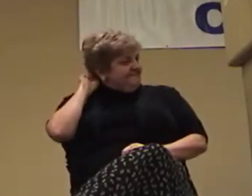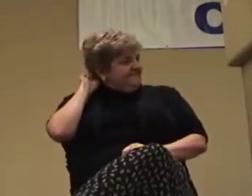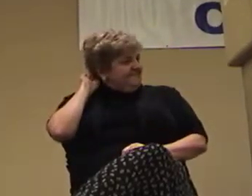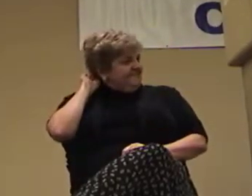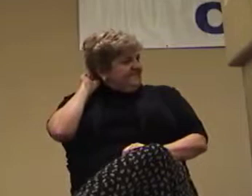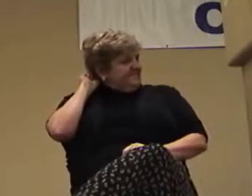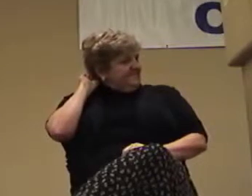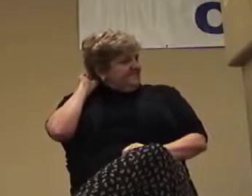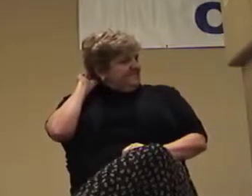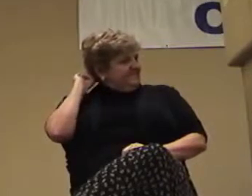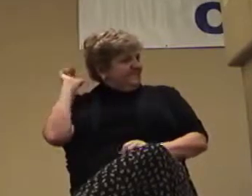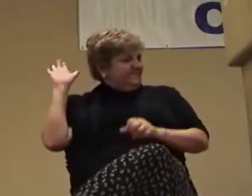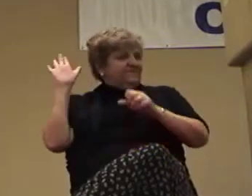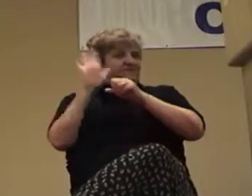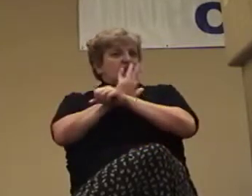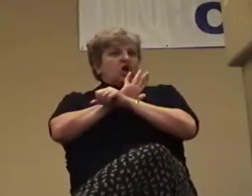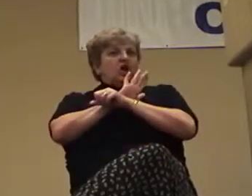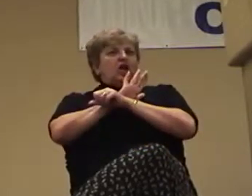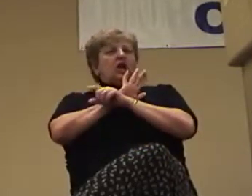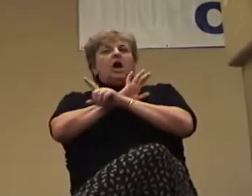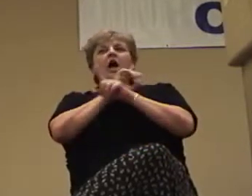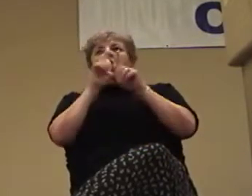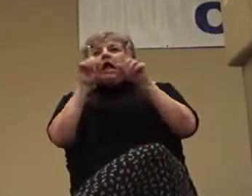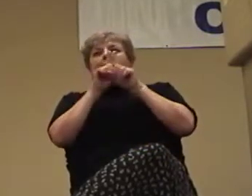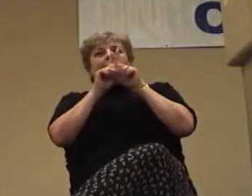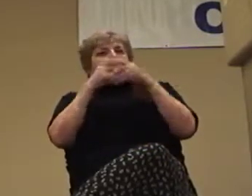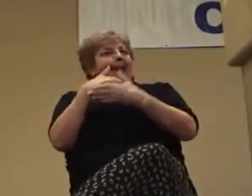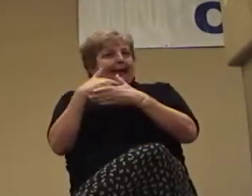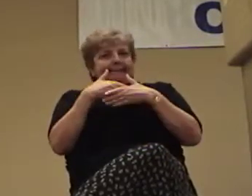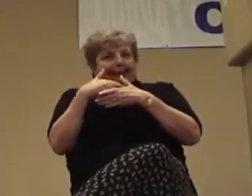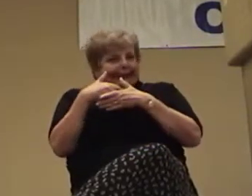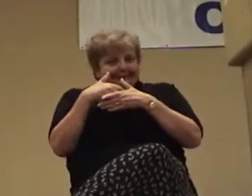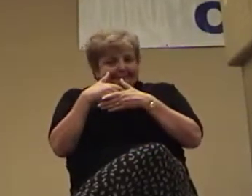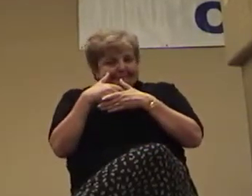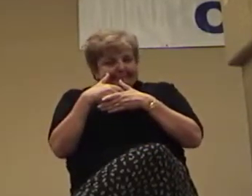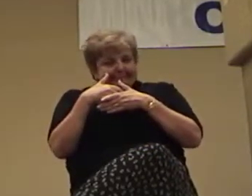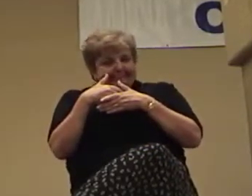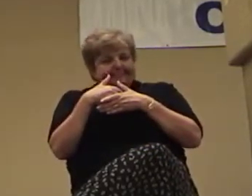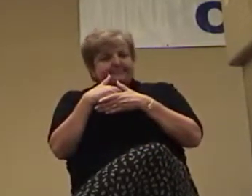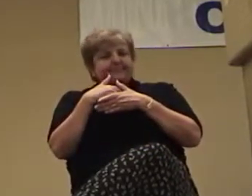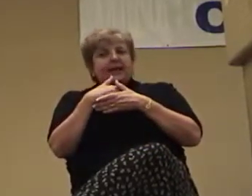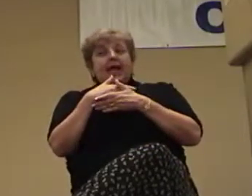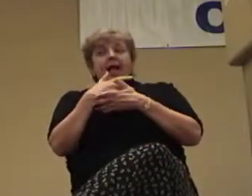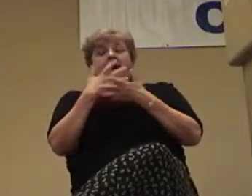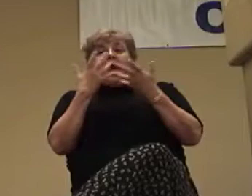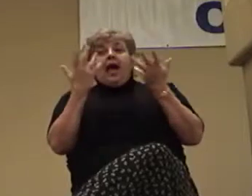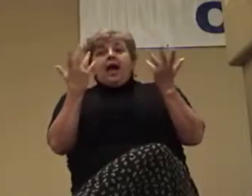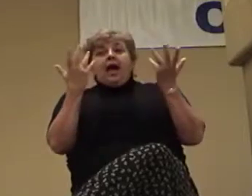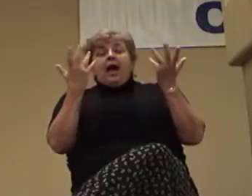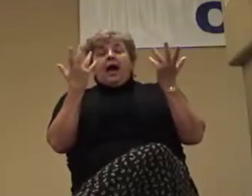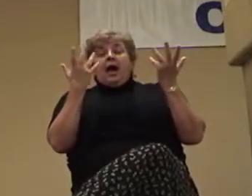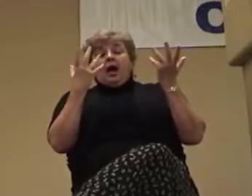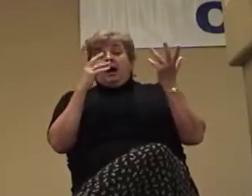Absolutely. A baby fresh from the womb. You know what I mean? And it was quite the vision, I can assure you.